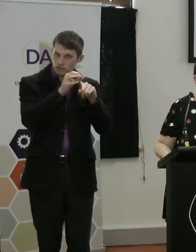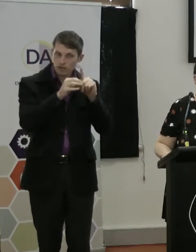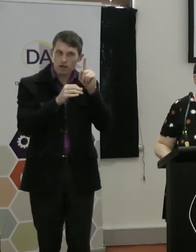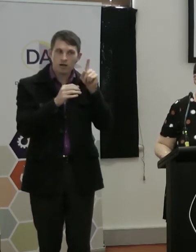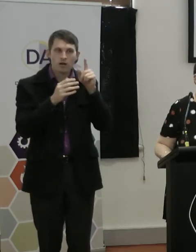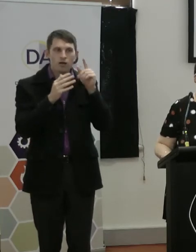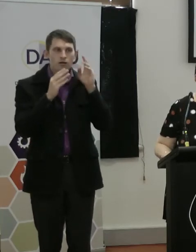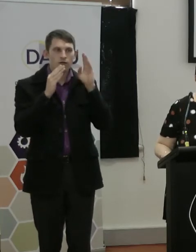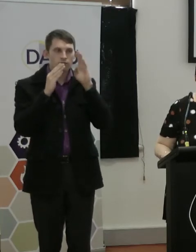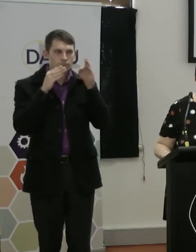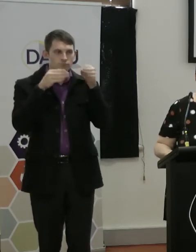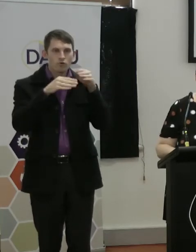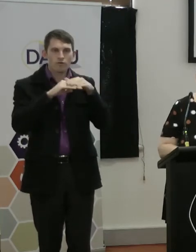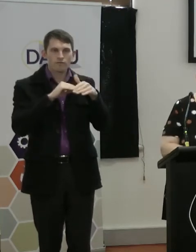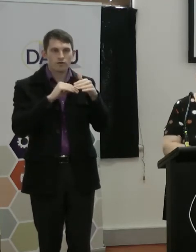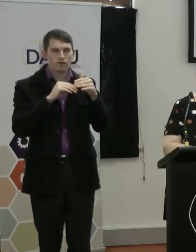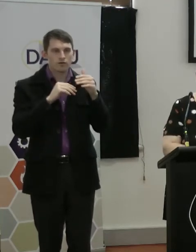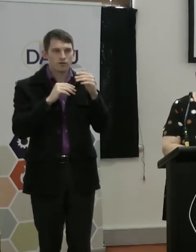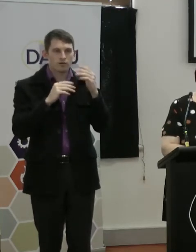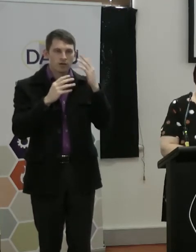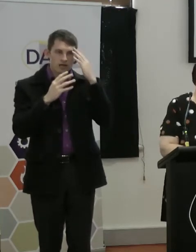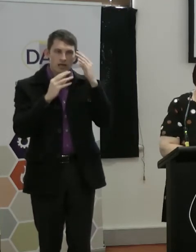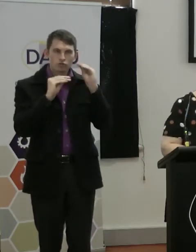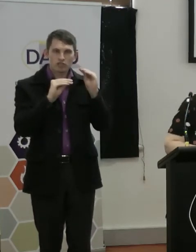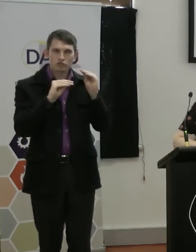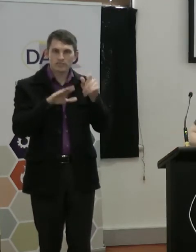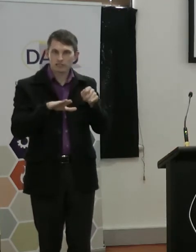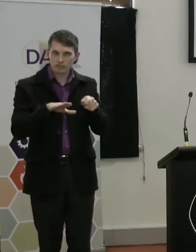the education hearings, and